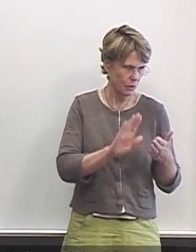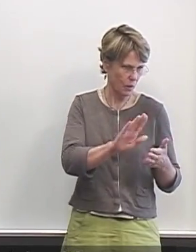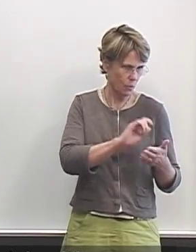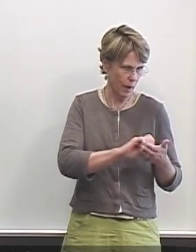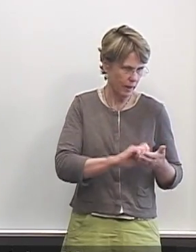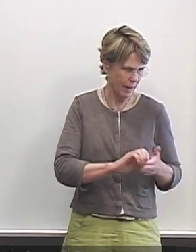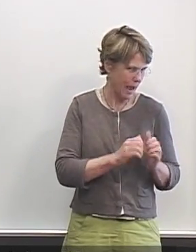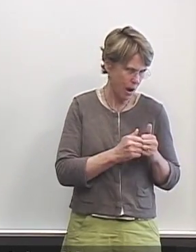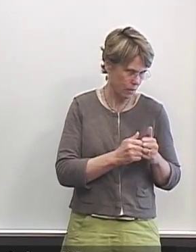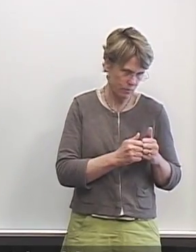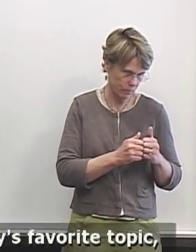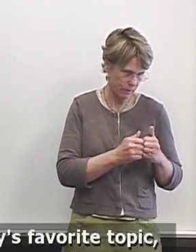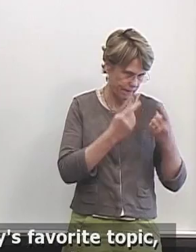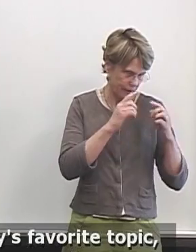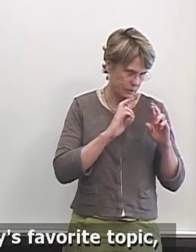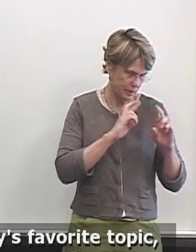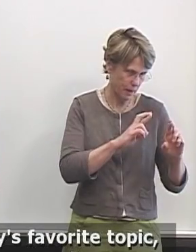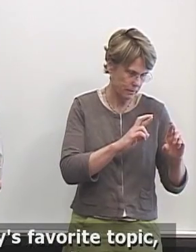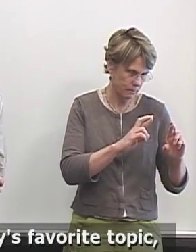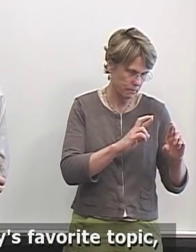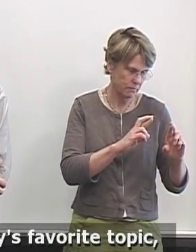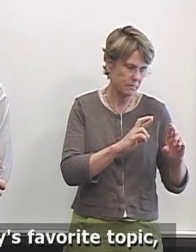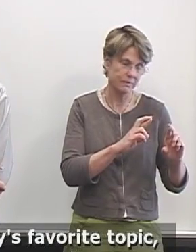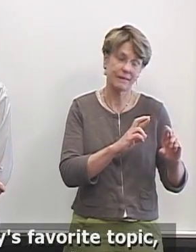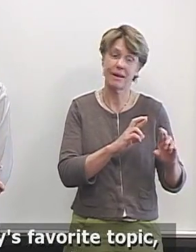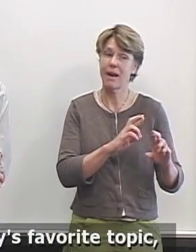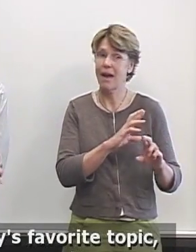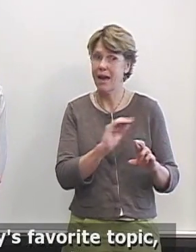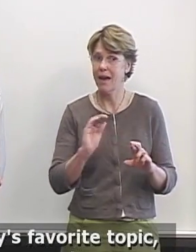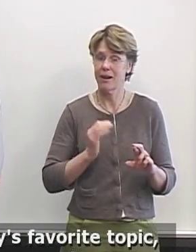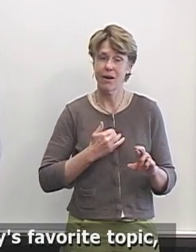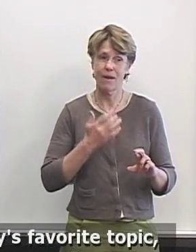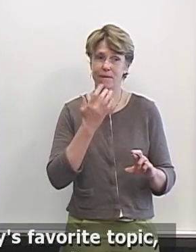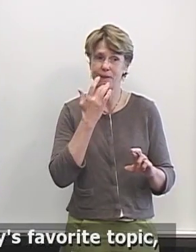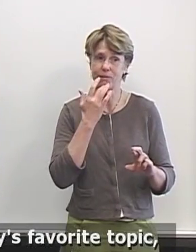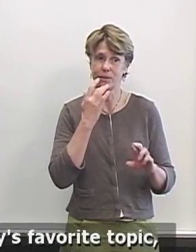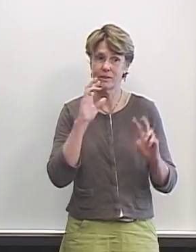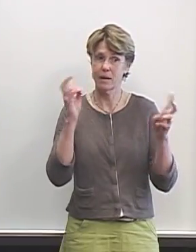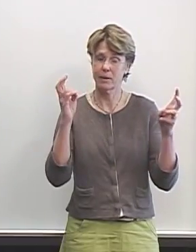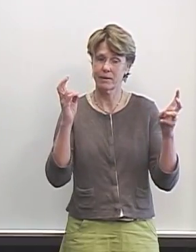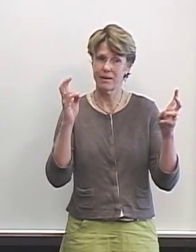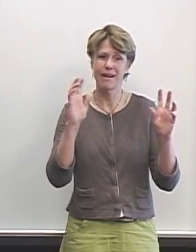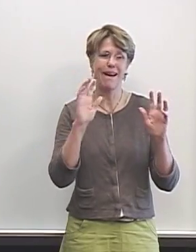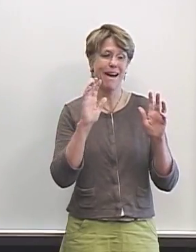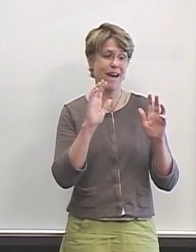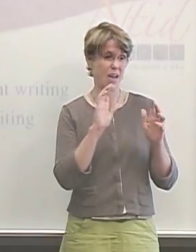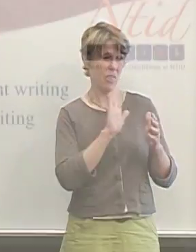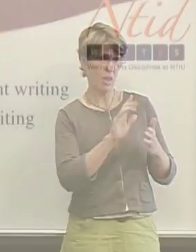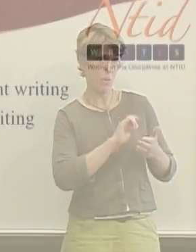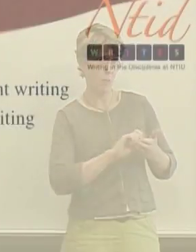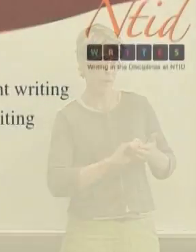writing. And everybody's favorite topic, how to assess it.